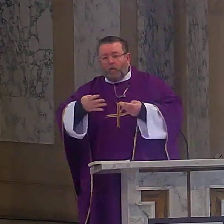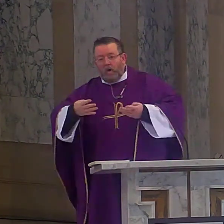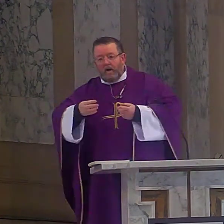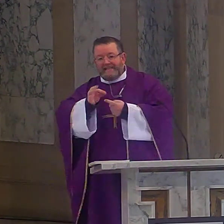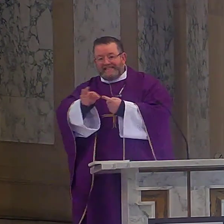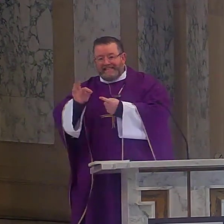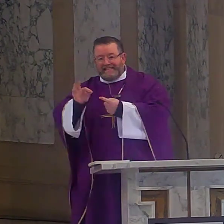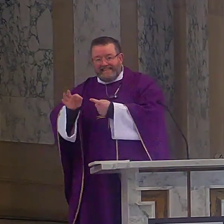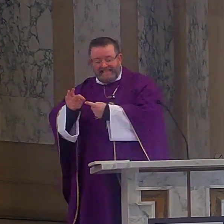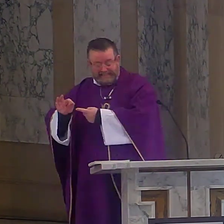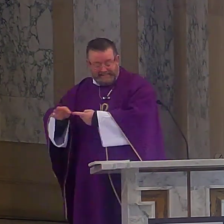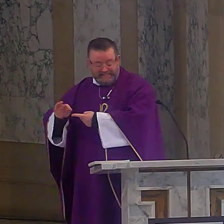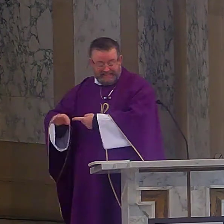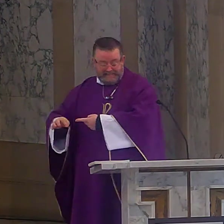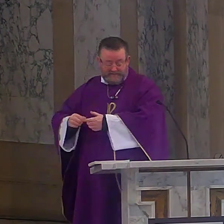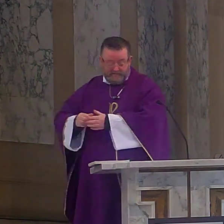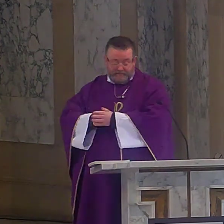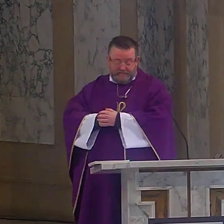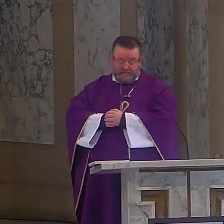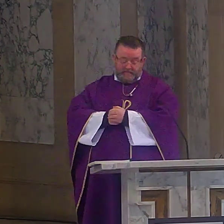more thieves